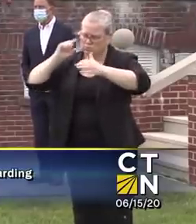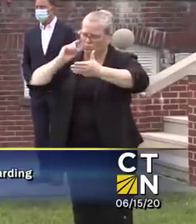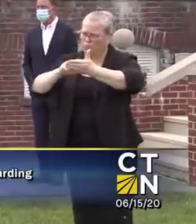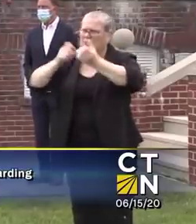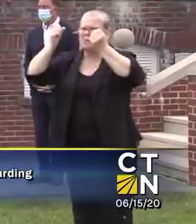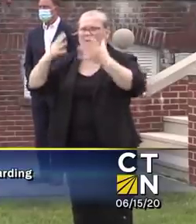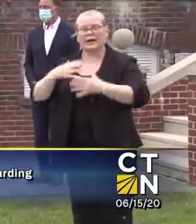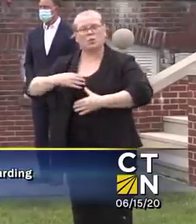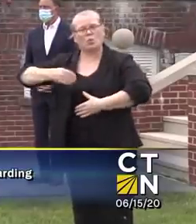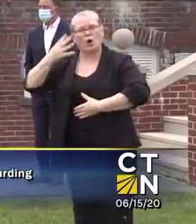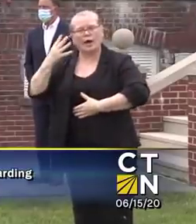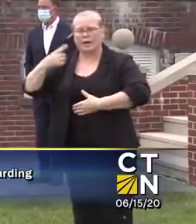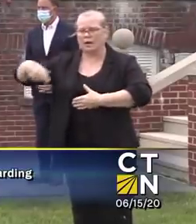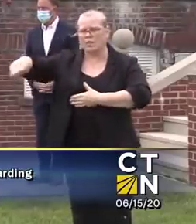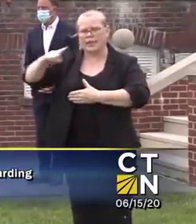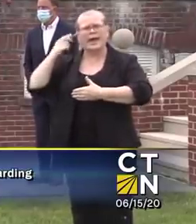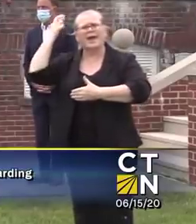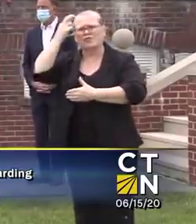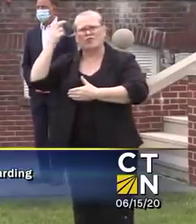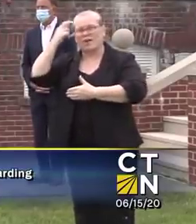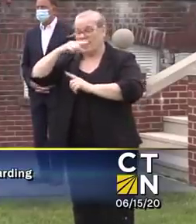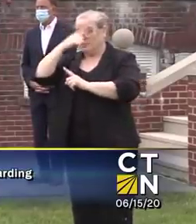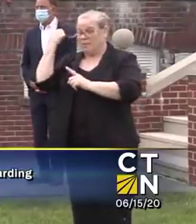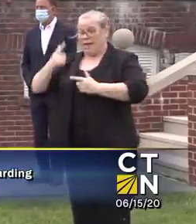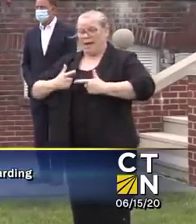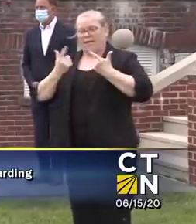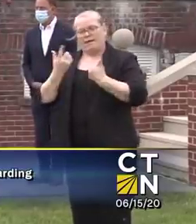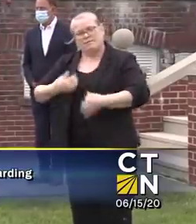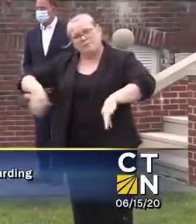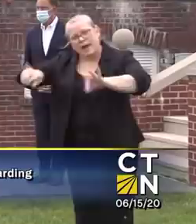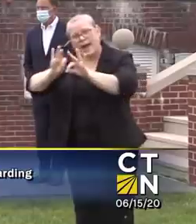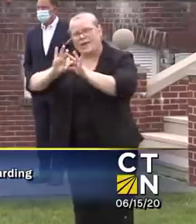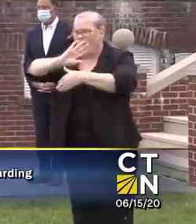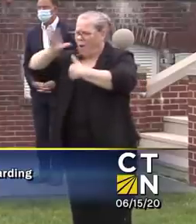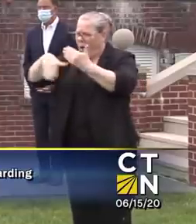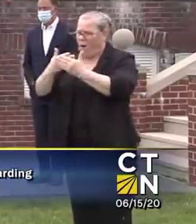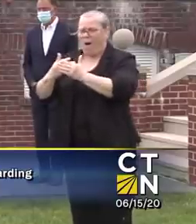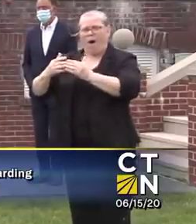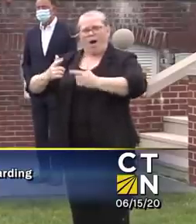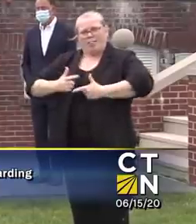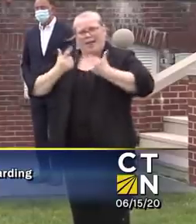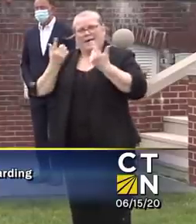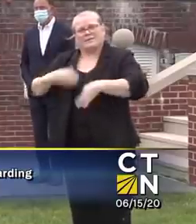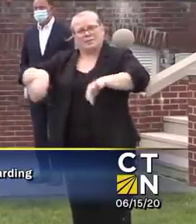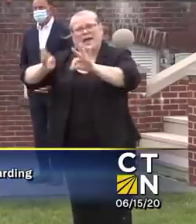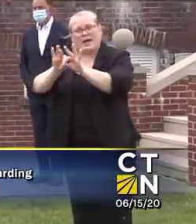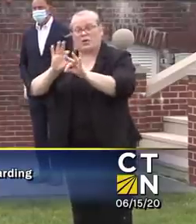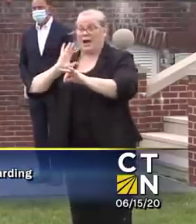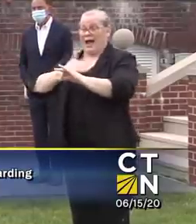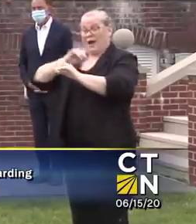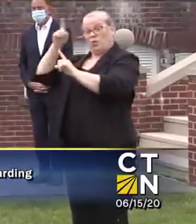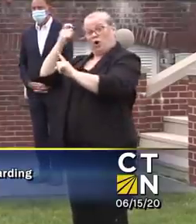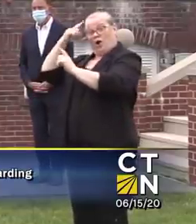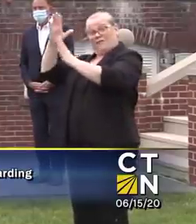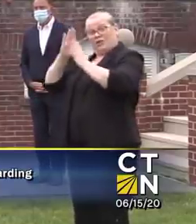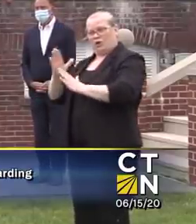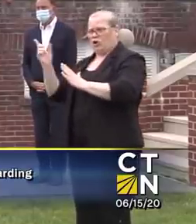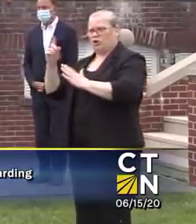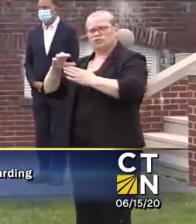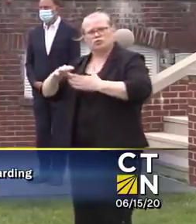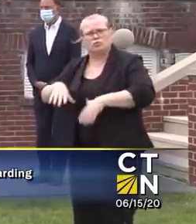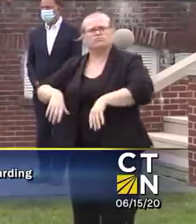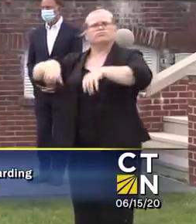beings, that every life matters, that black lives matter because every life matters. To have our governor to be the tip of the spear